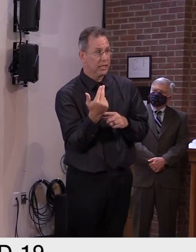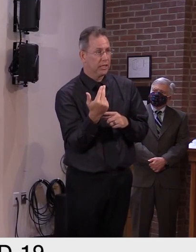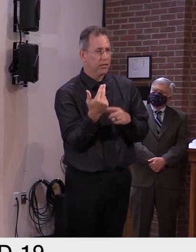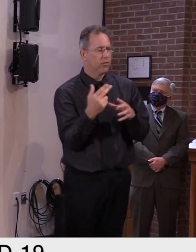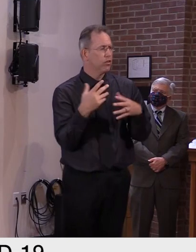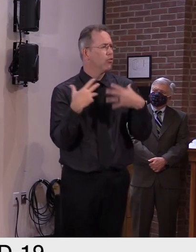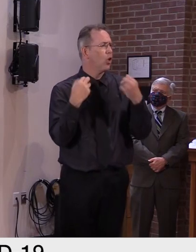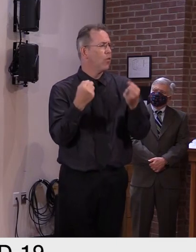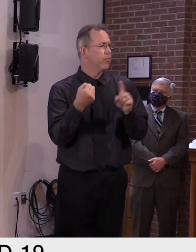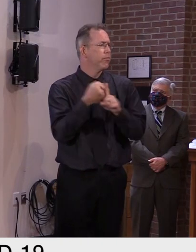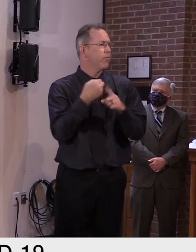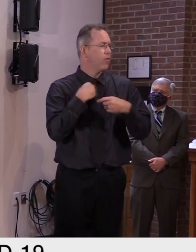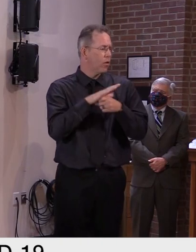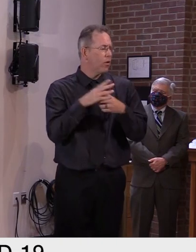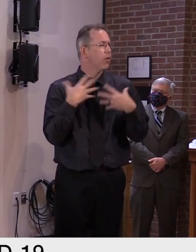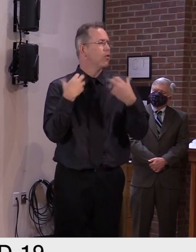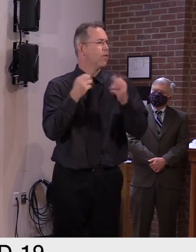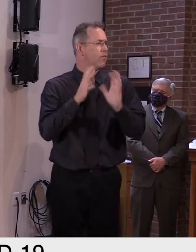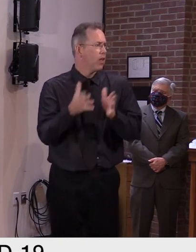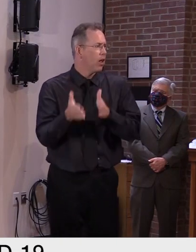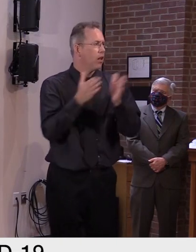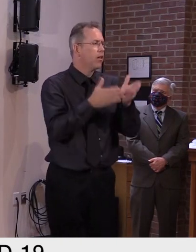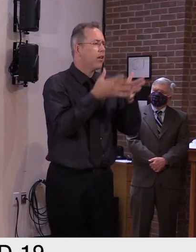additionally, they're the 8 that are under investigation.